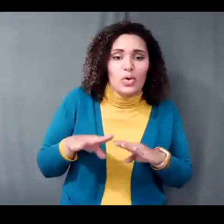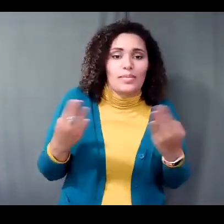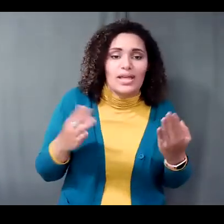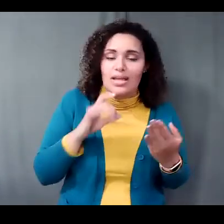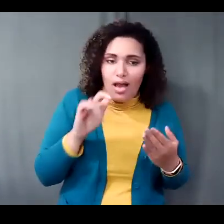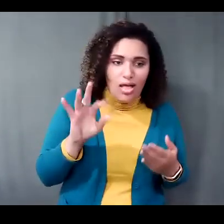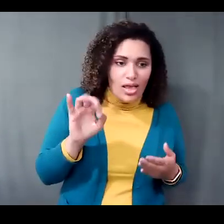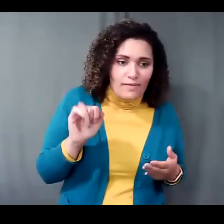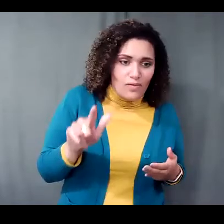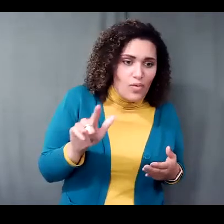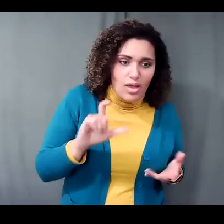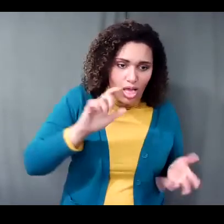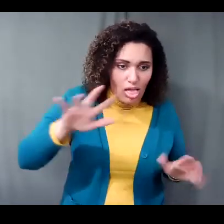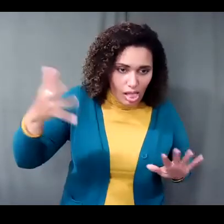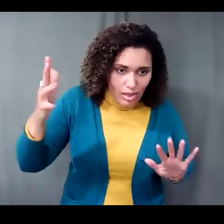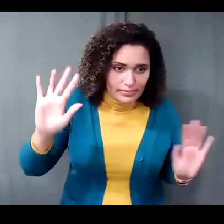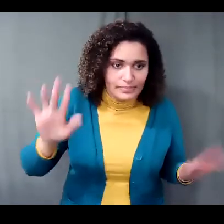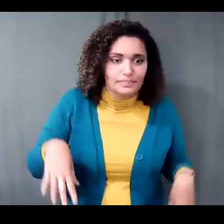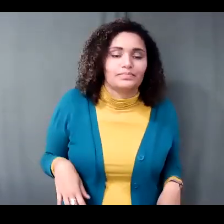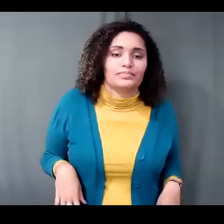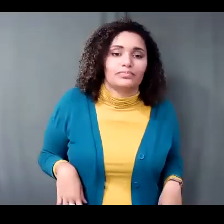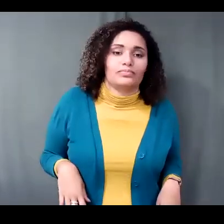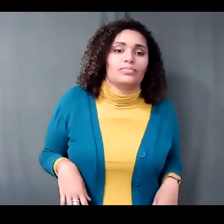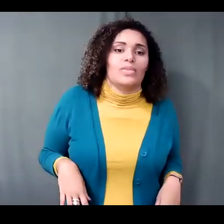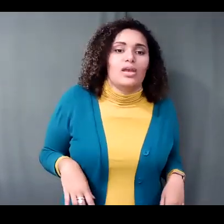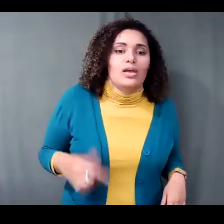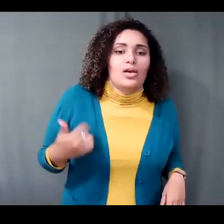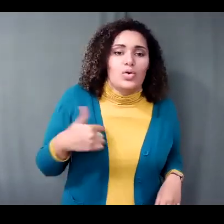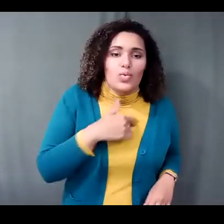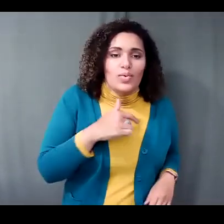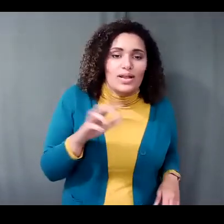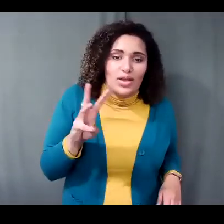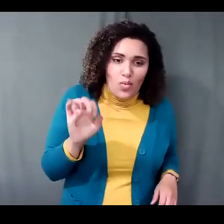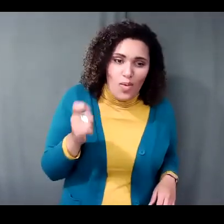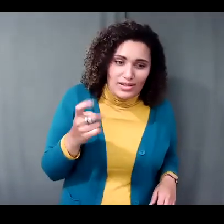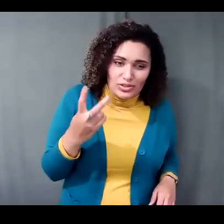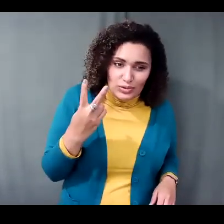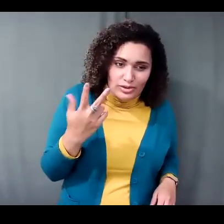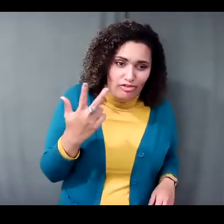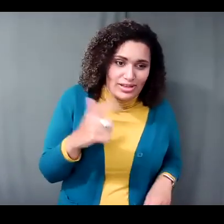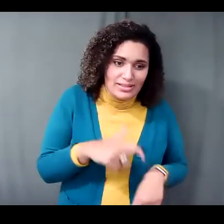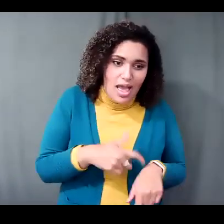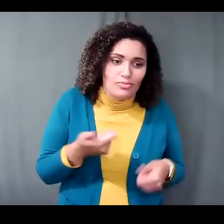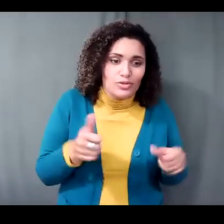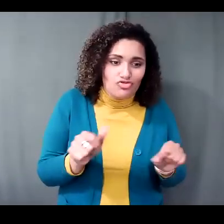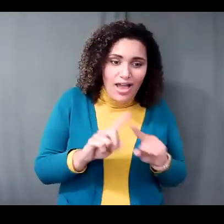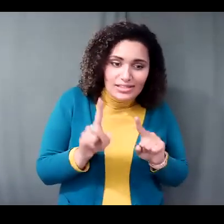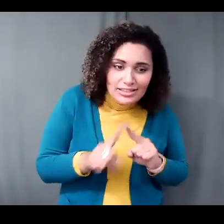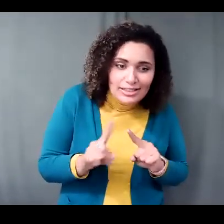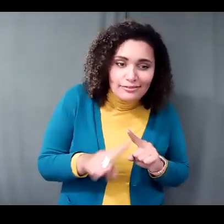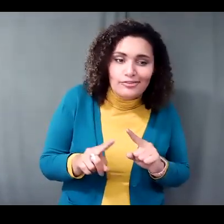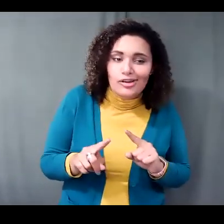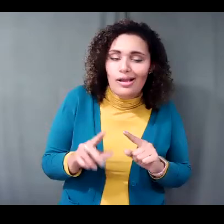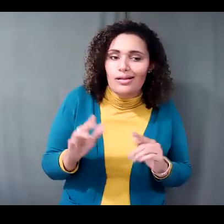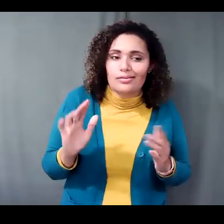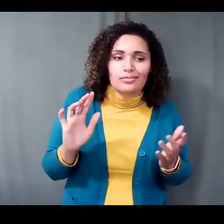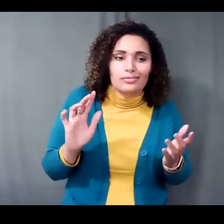get worse by being open for a while. Yeah. So I don't know about the button rating from Sharon Rick.